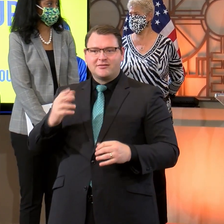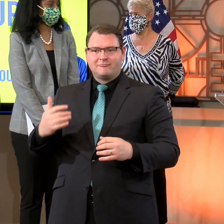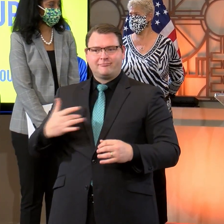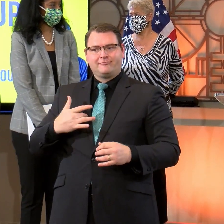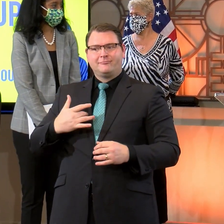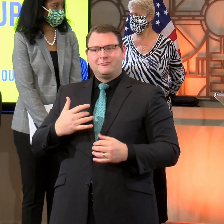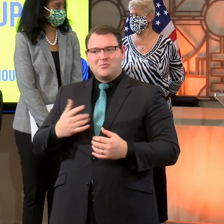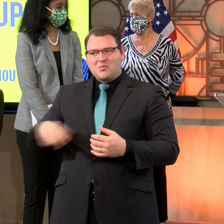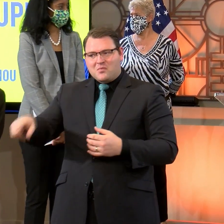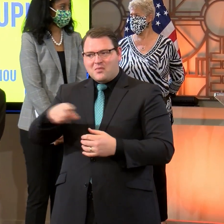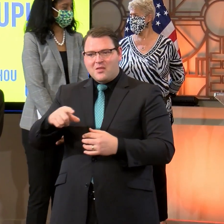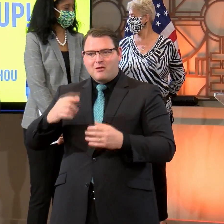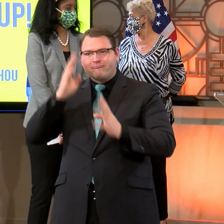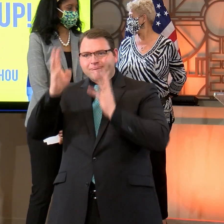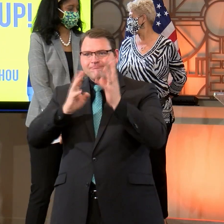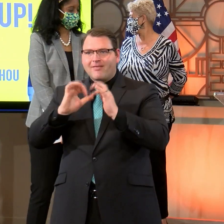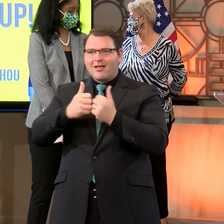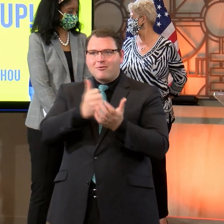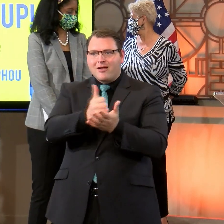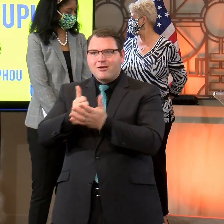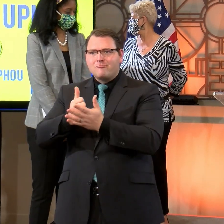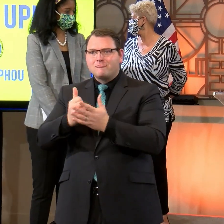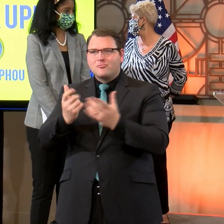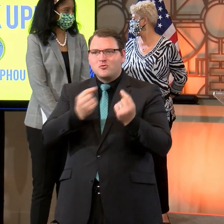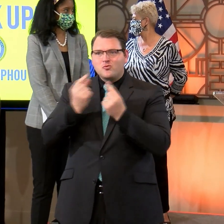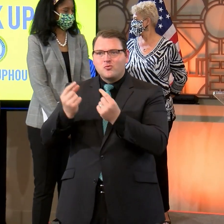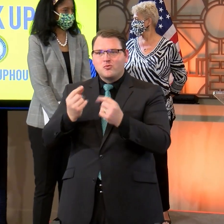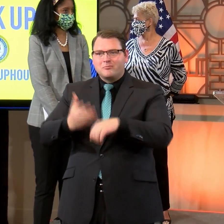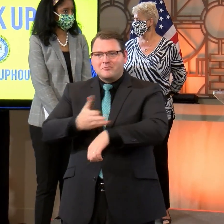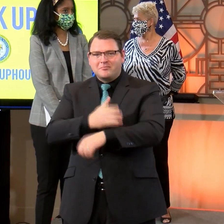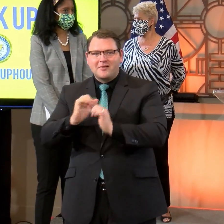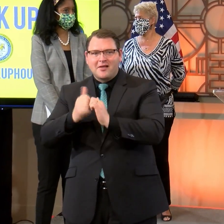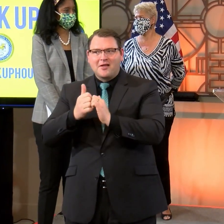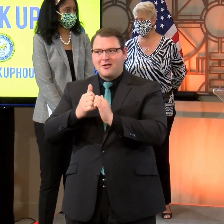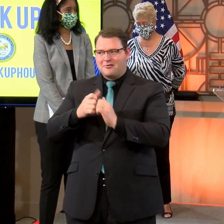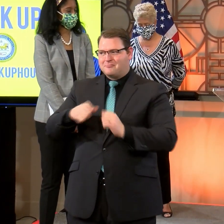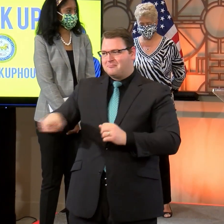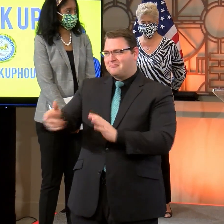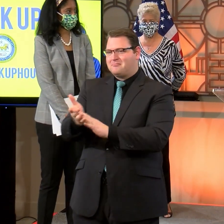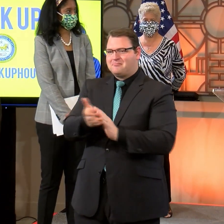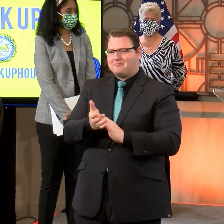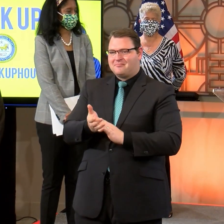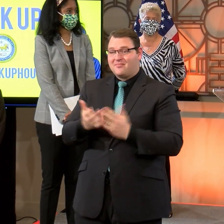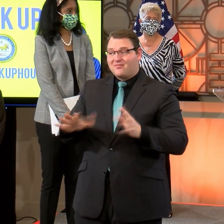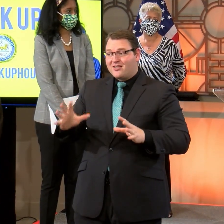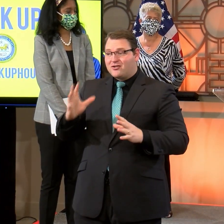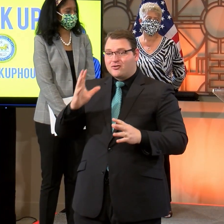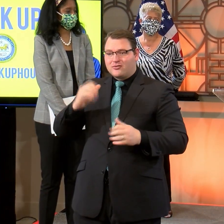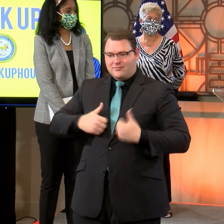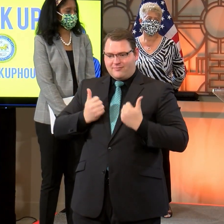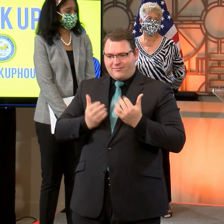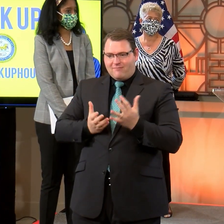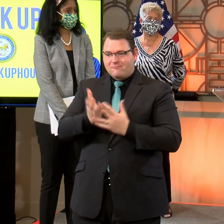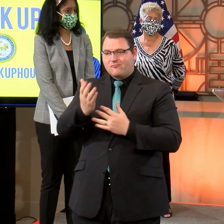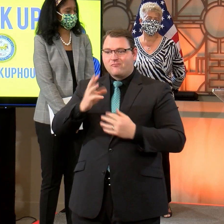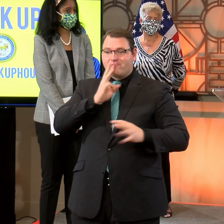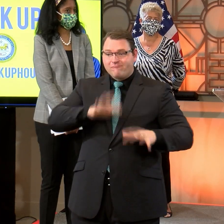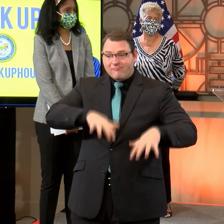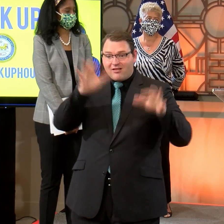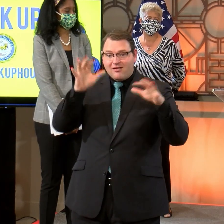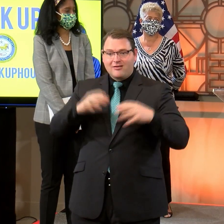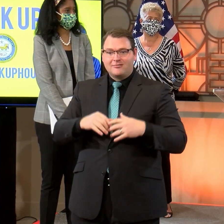times of crisis. We have been through floods, Hurricane Harvey, now there is